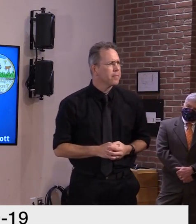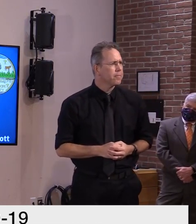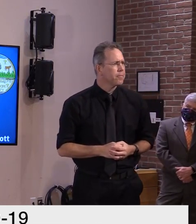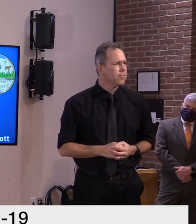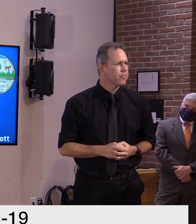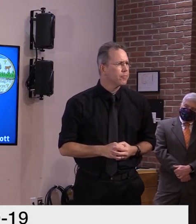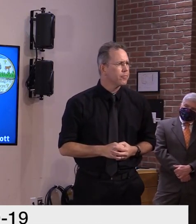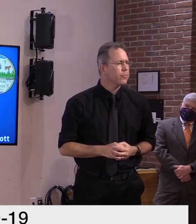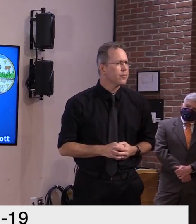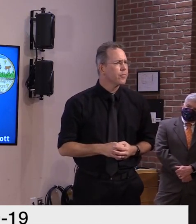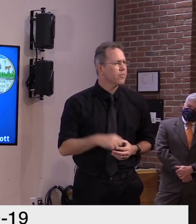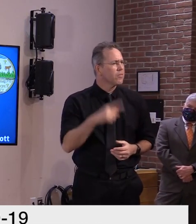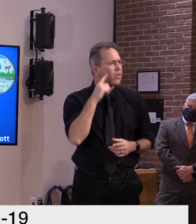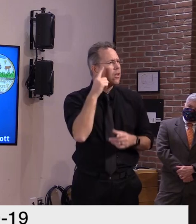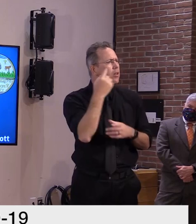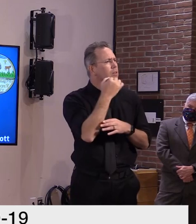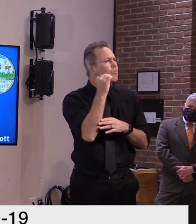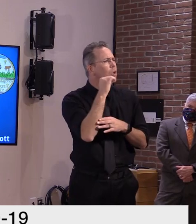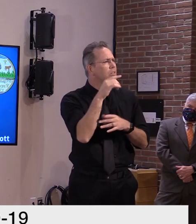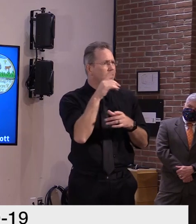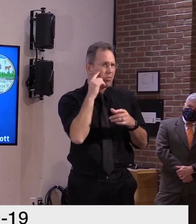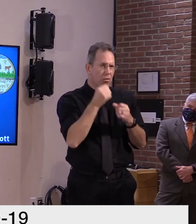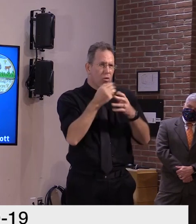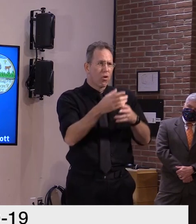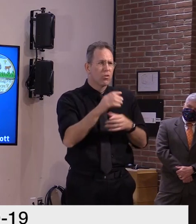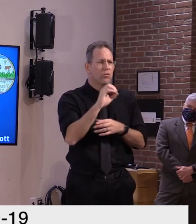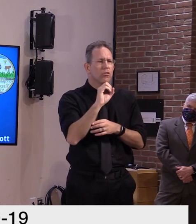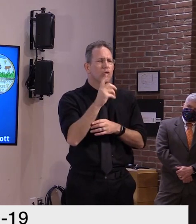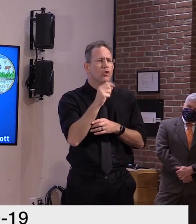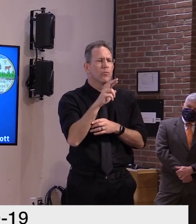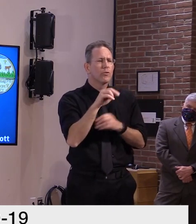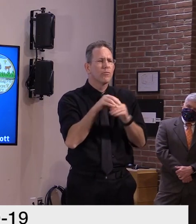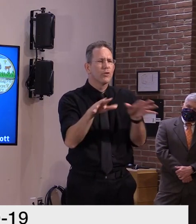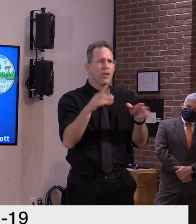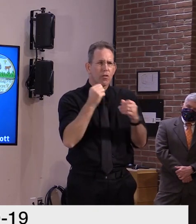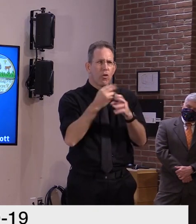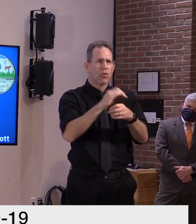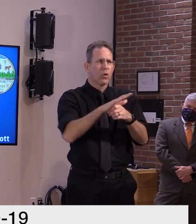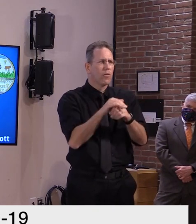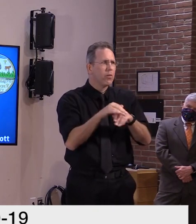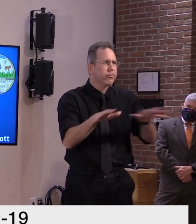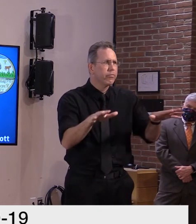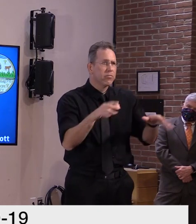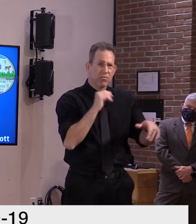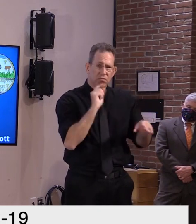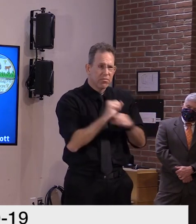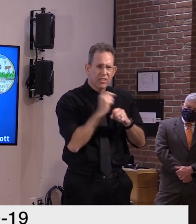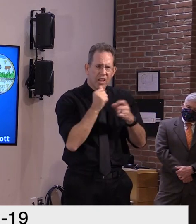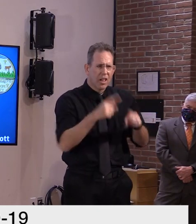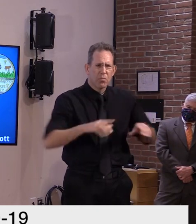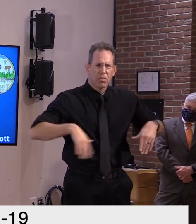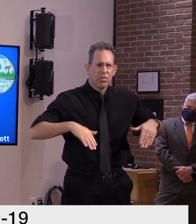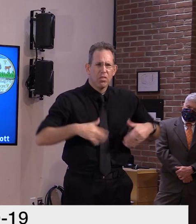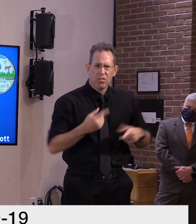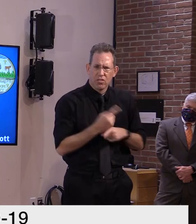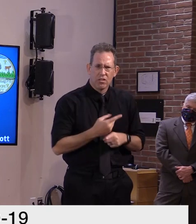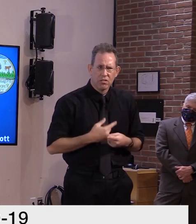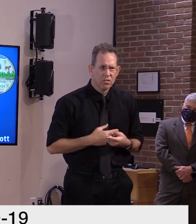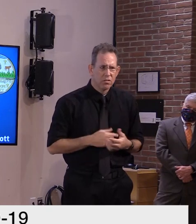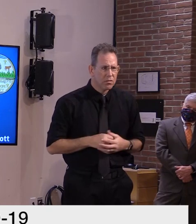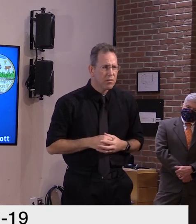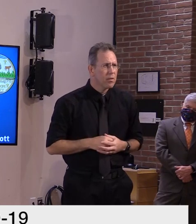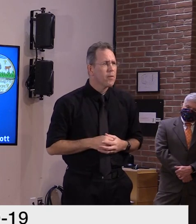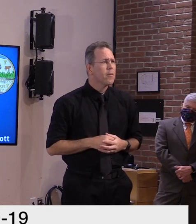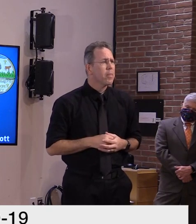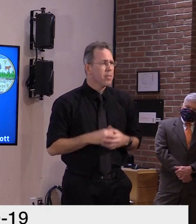out, but I mean, you could correct me on that if I'm wrong. Given what we're seeing now with the